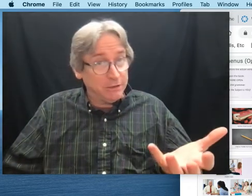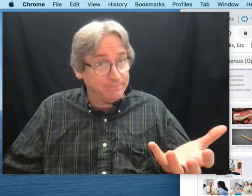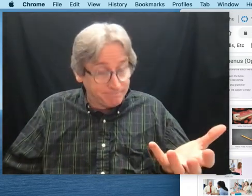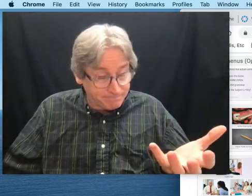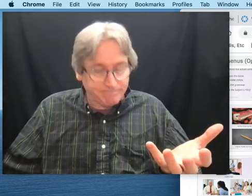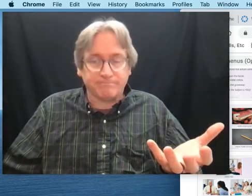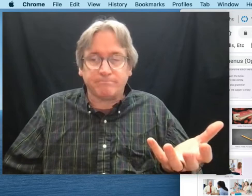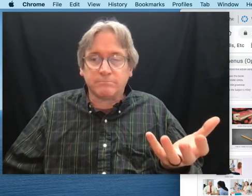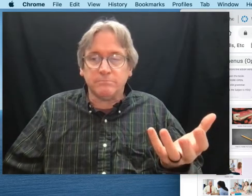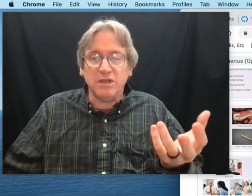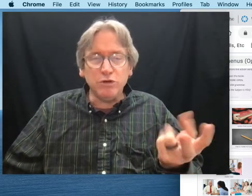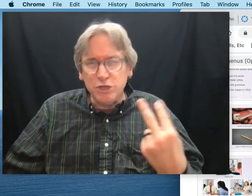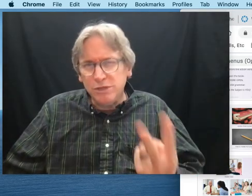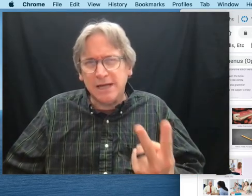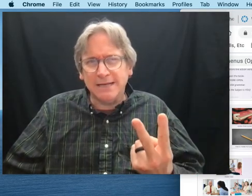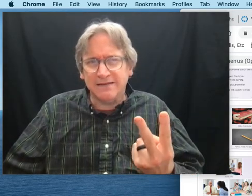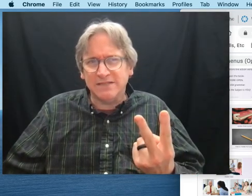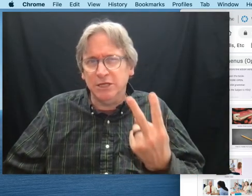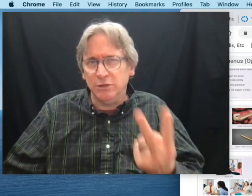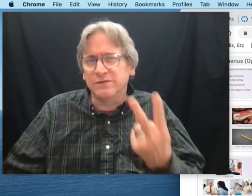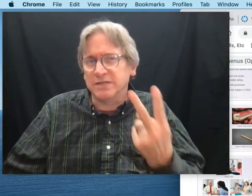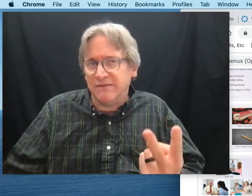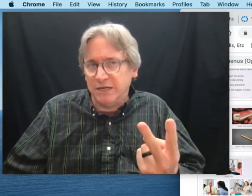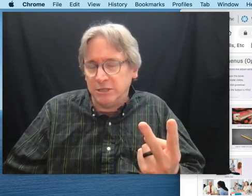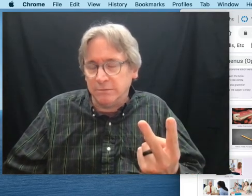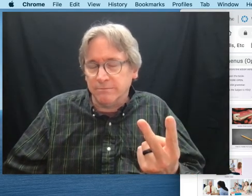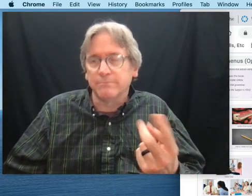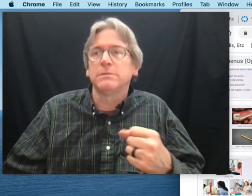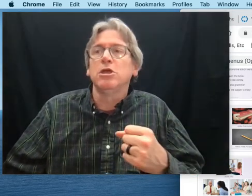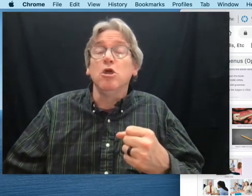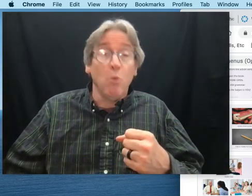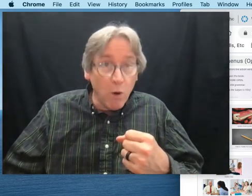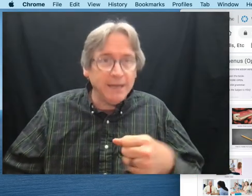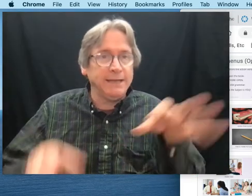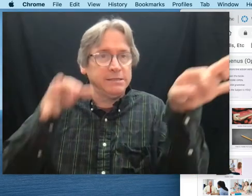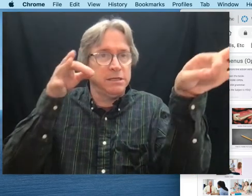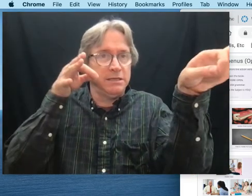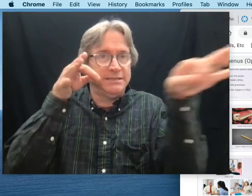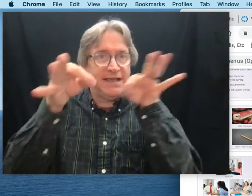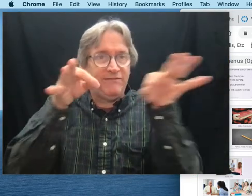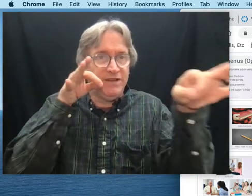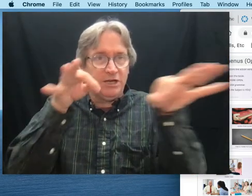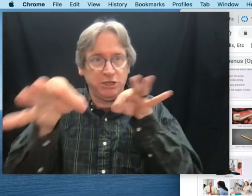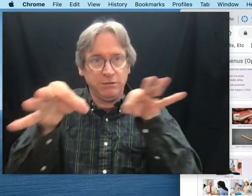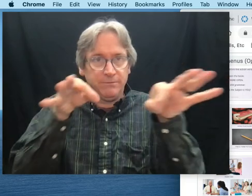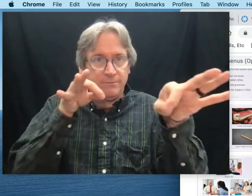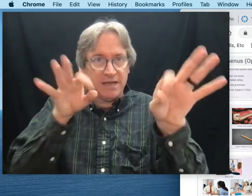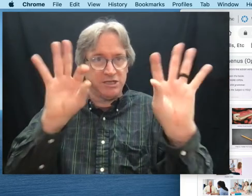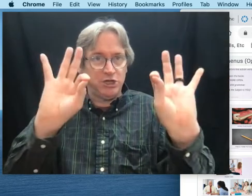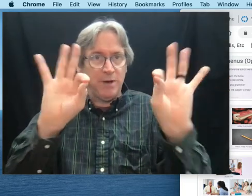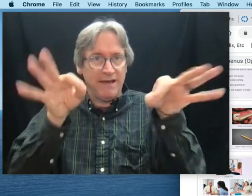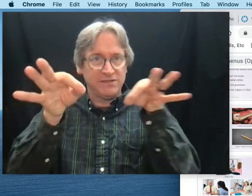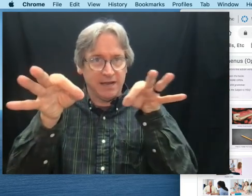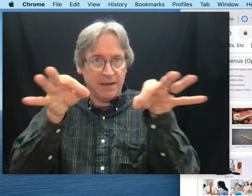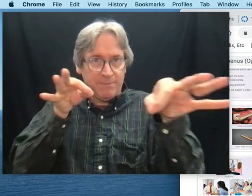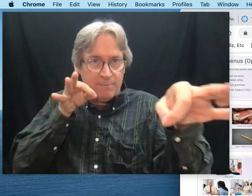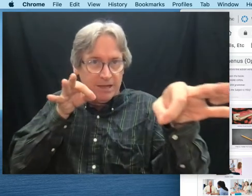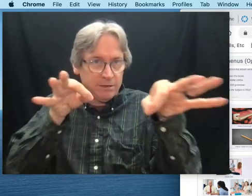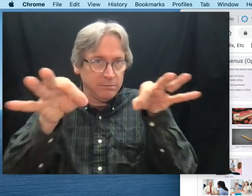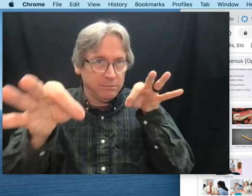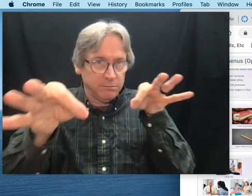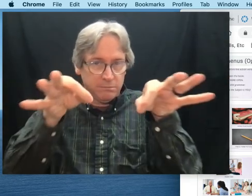Definition. There are two signs I've seen used for definition. One is definition, and it's two F's, and